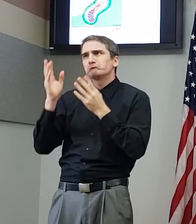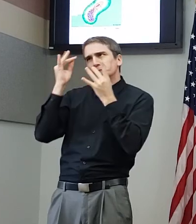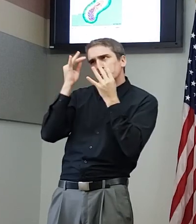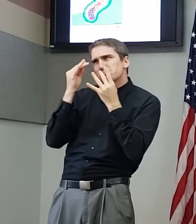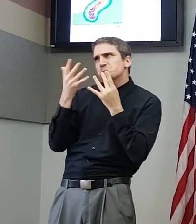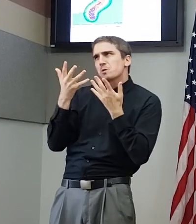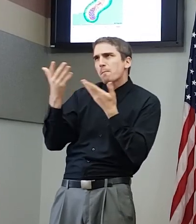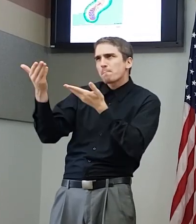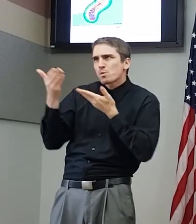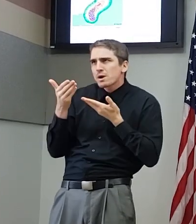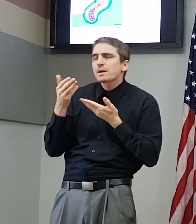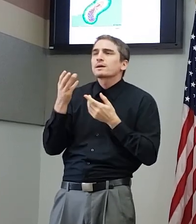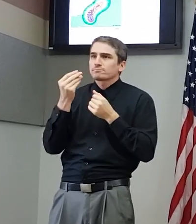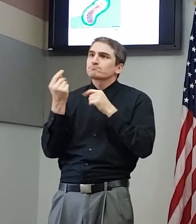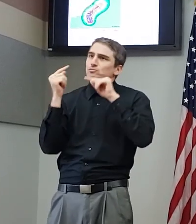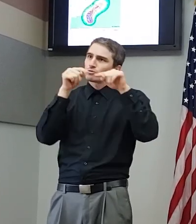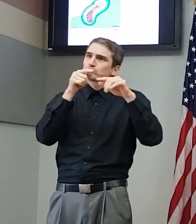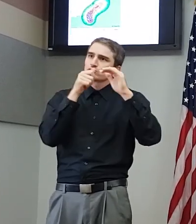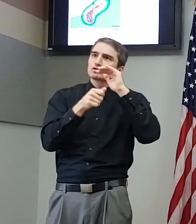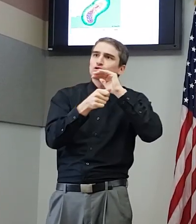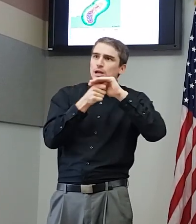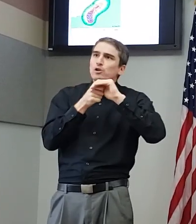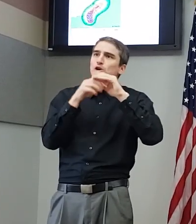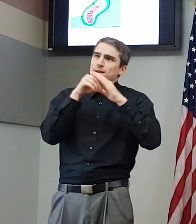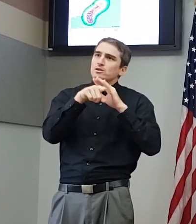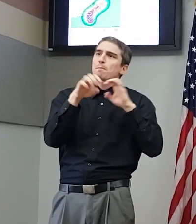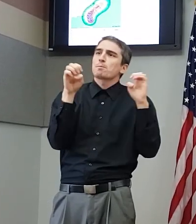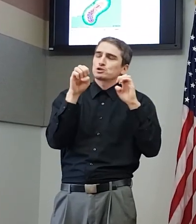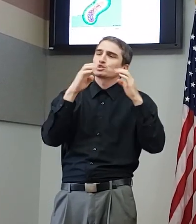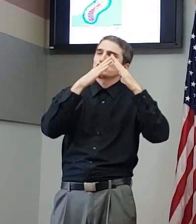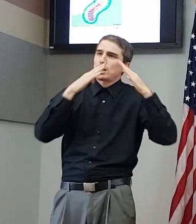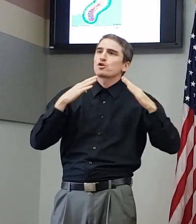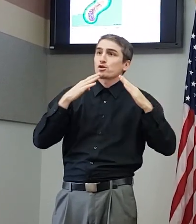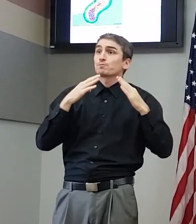decide to seek shelter in one of our, again, emergency shelters. With that, I'd like